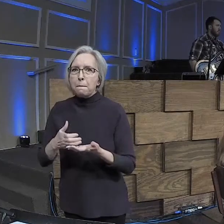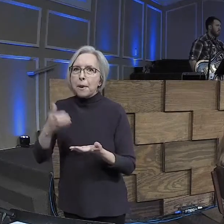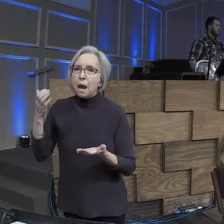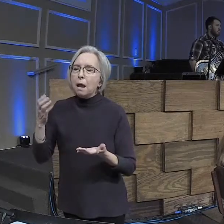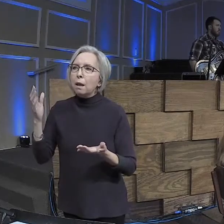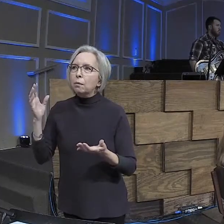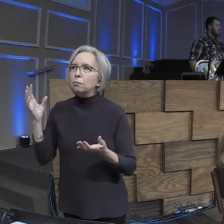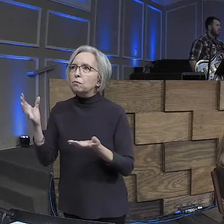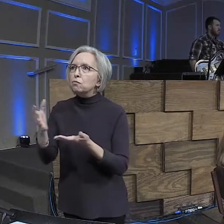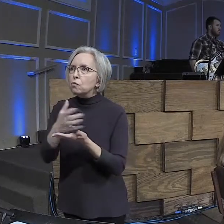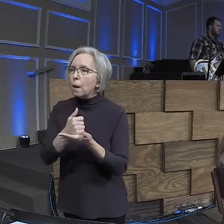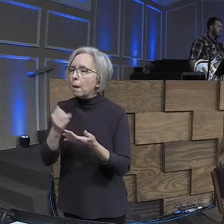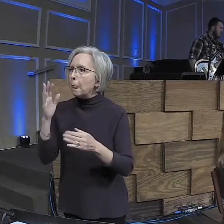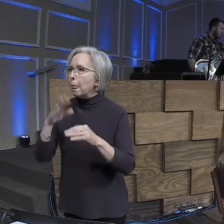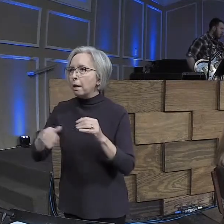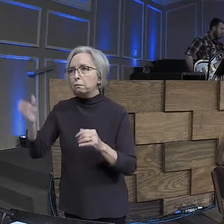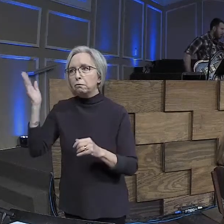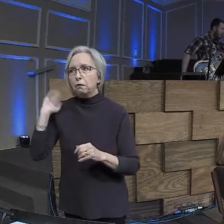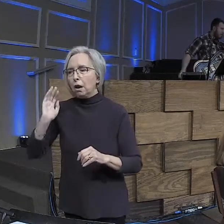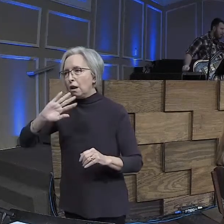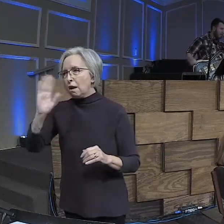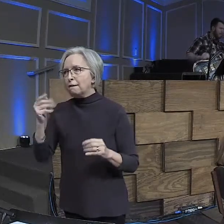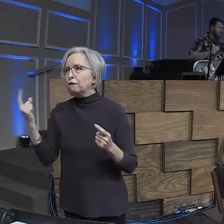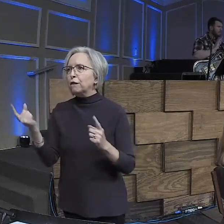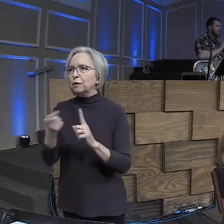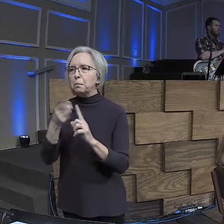to international missions from 2020.